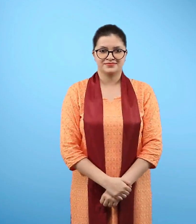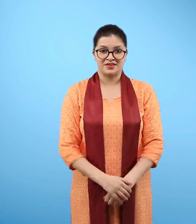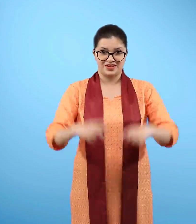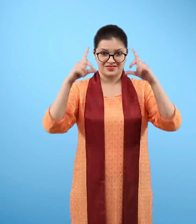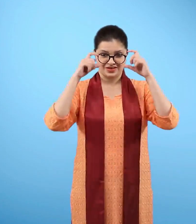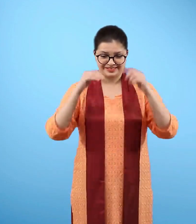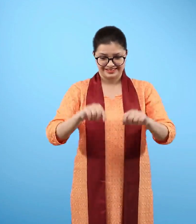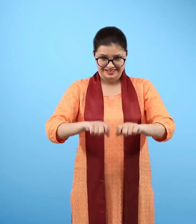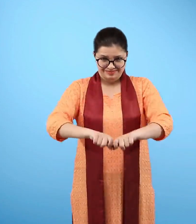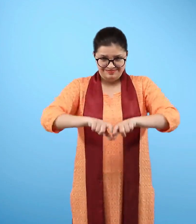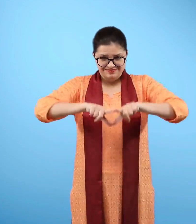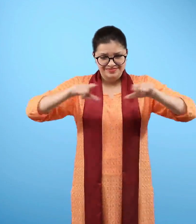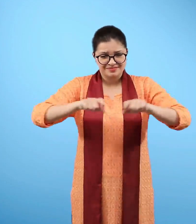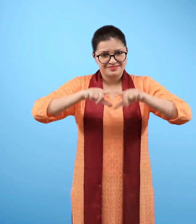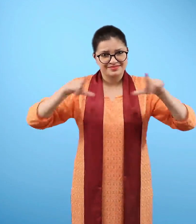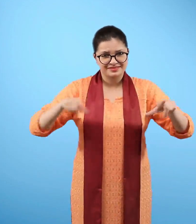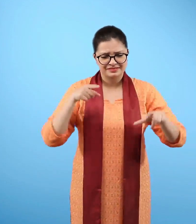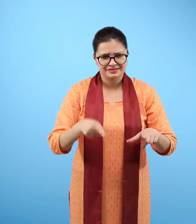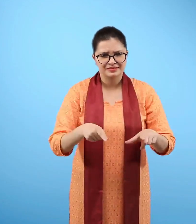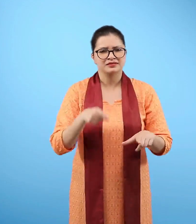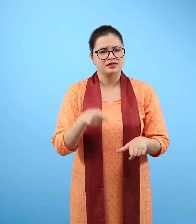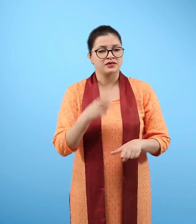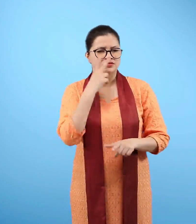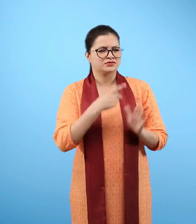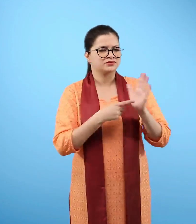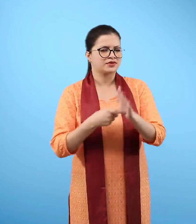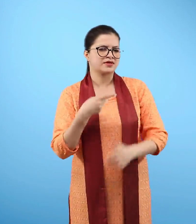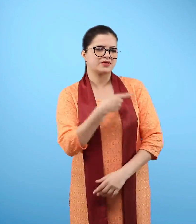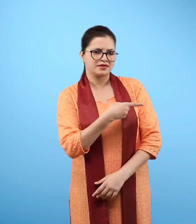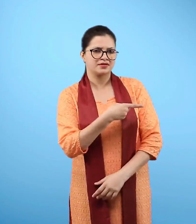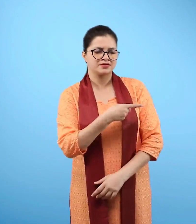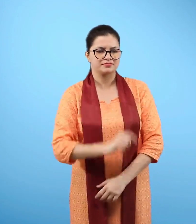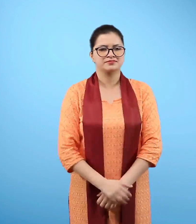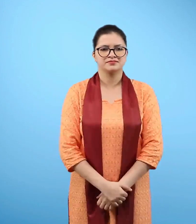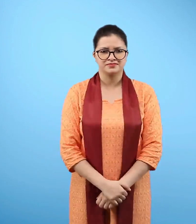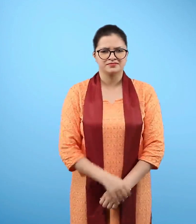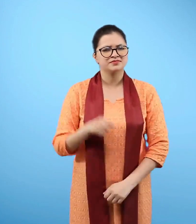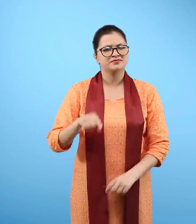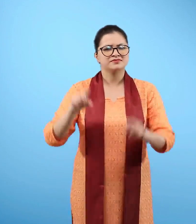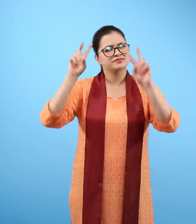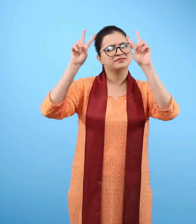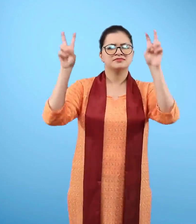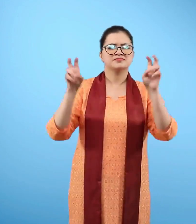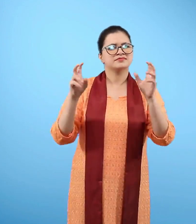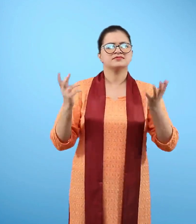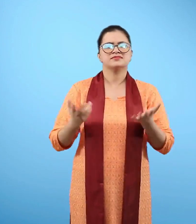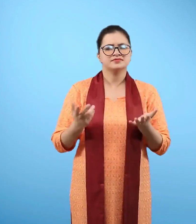Below this is a picture of a zoomed-in part of the map. This is titled Map